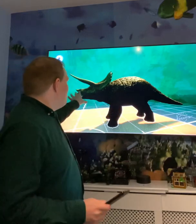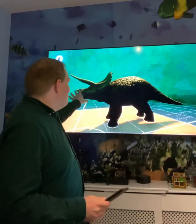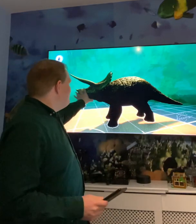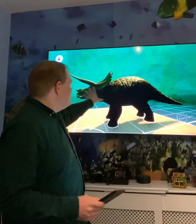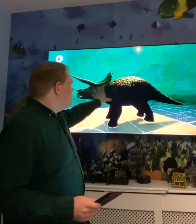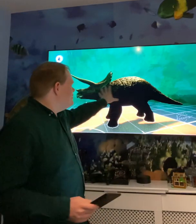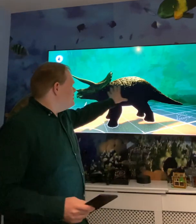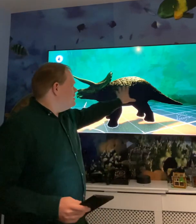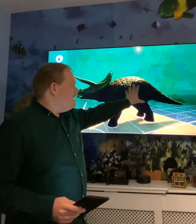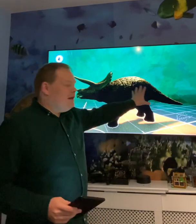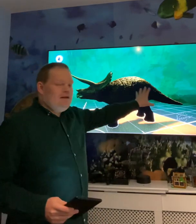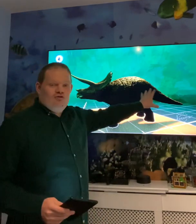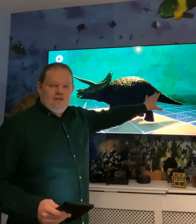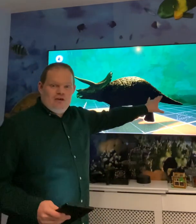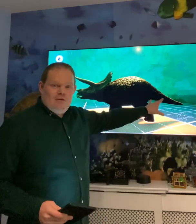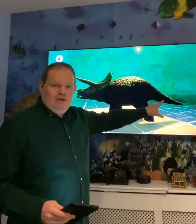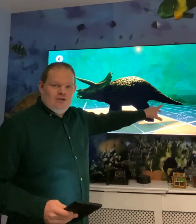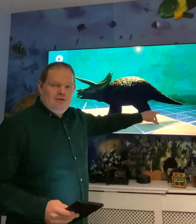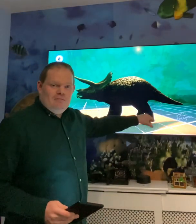Remarkable and interesting creature,